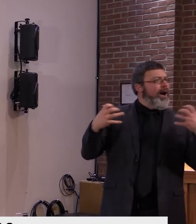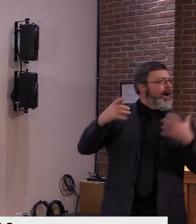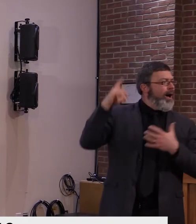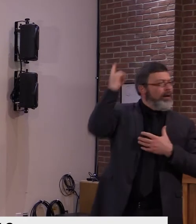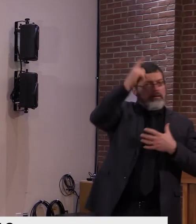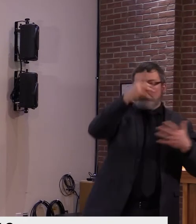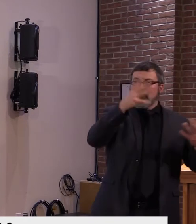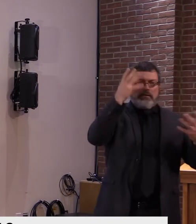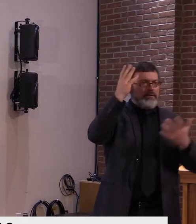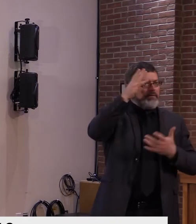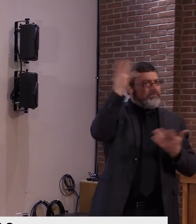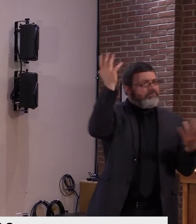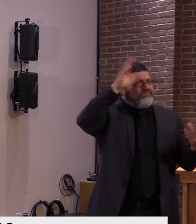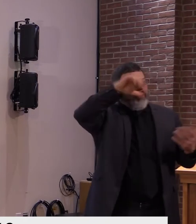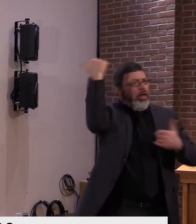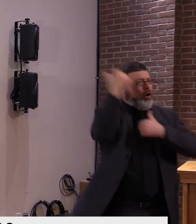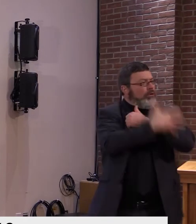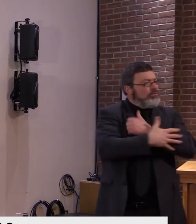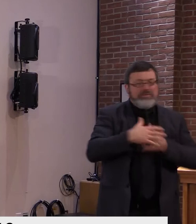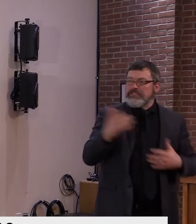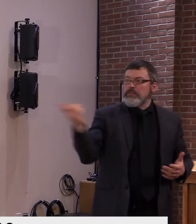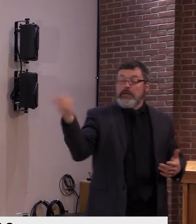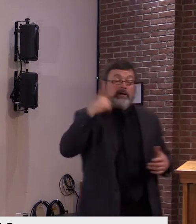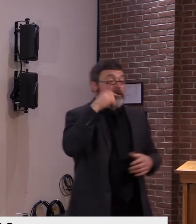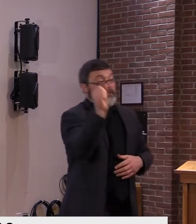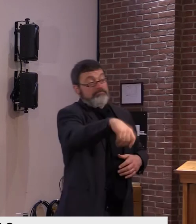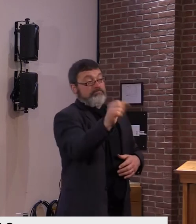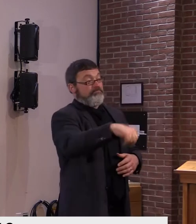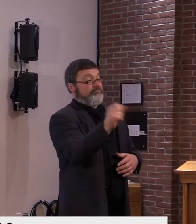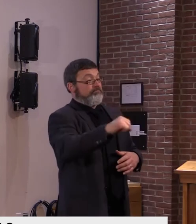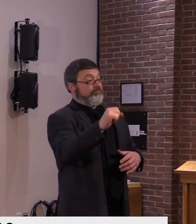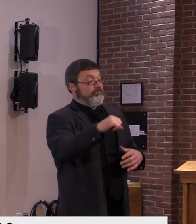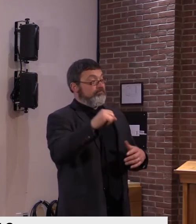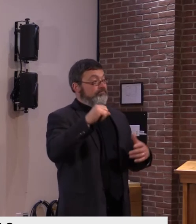the trials themselves will help inform the answer to the question.